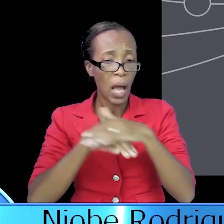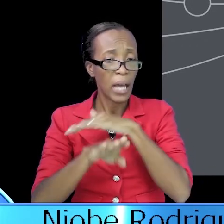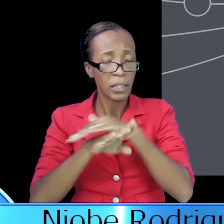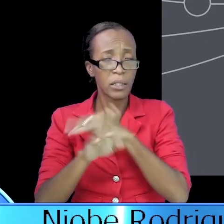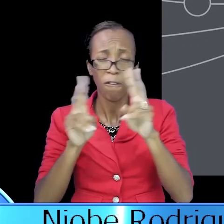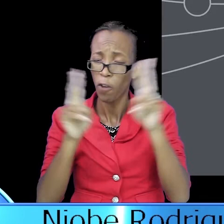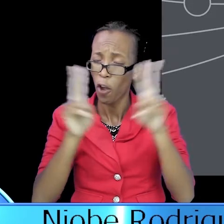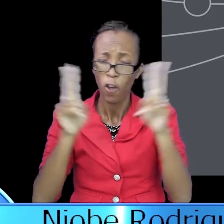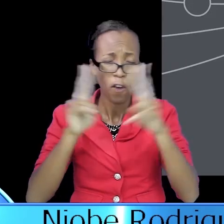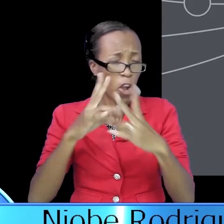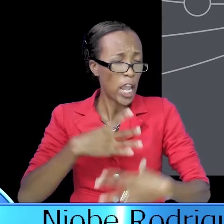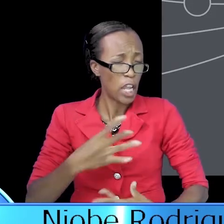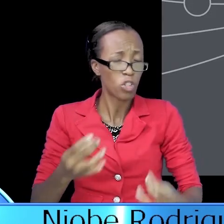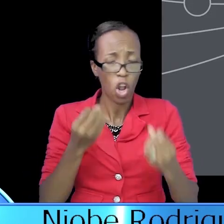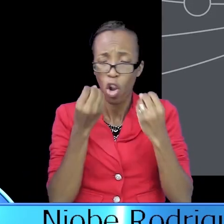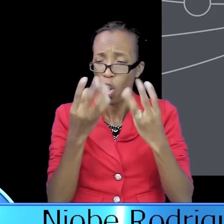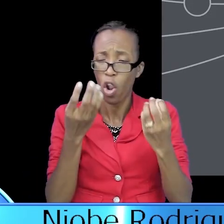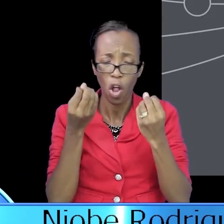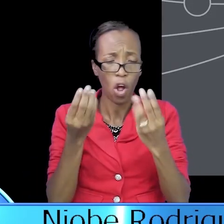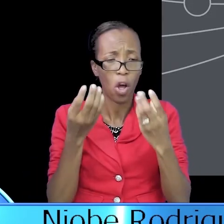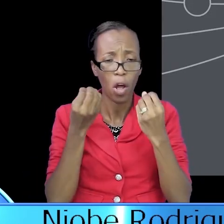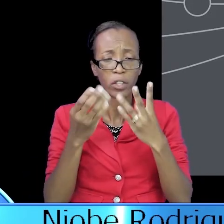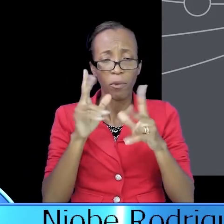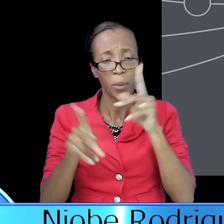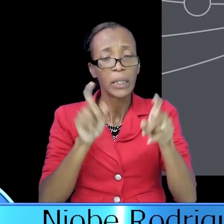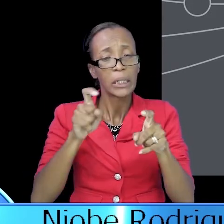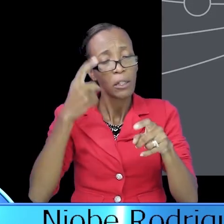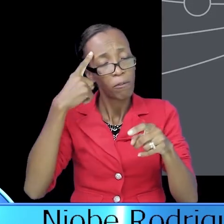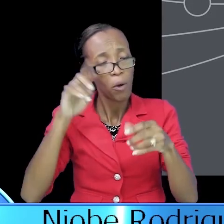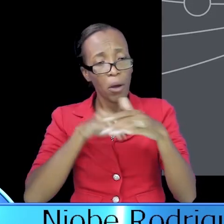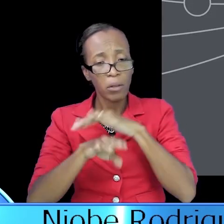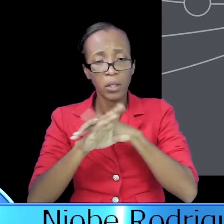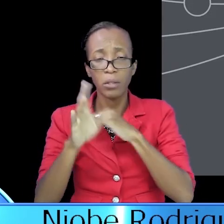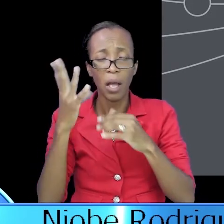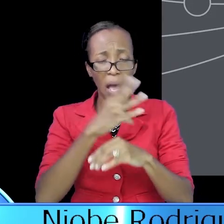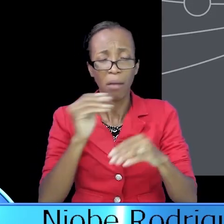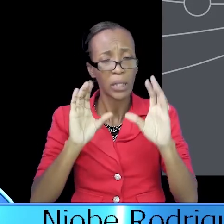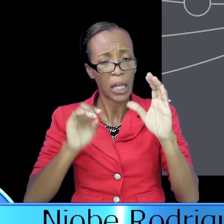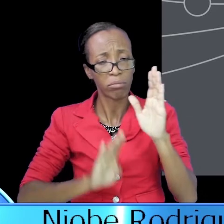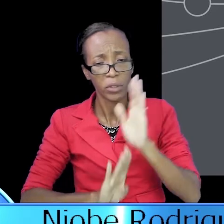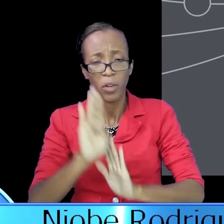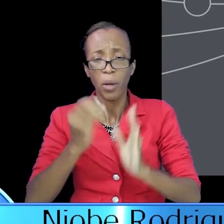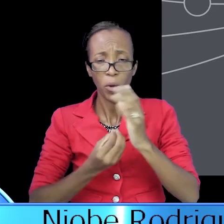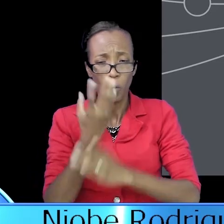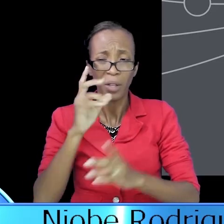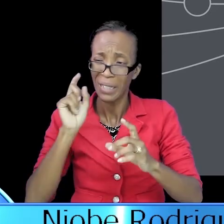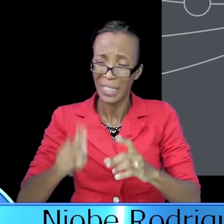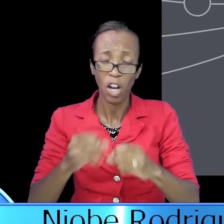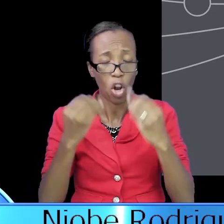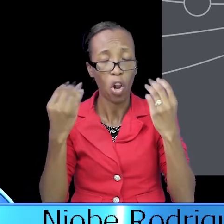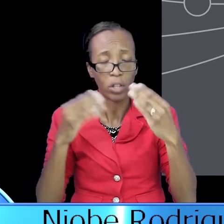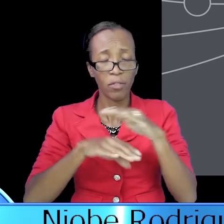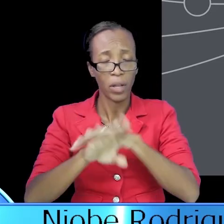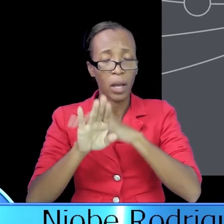getting apps access. And for anybody interested in the accessibility field or career, I would tell you that it's a